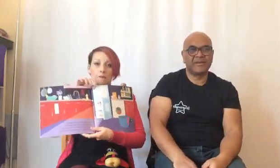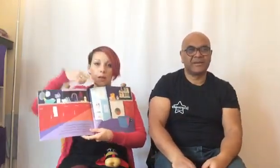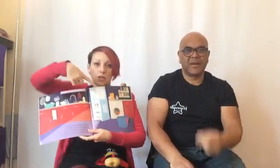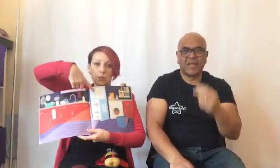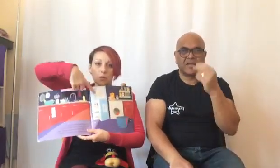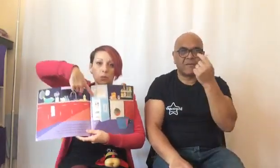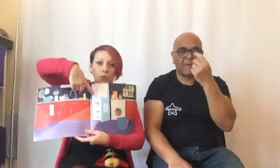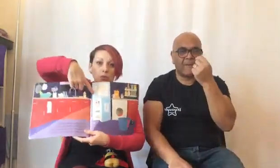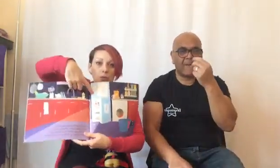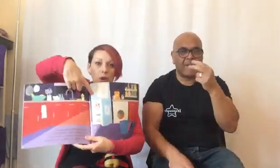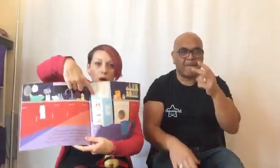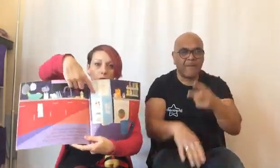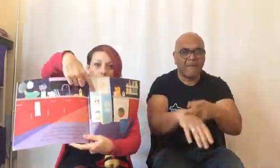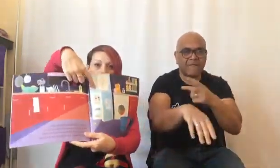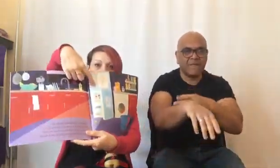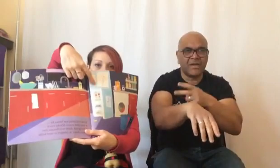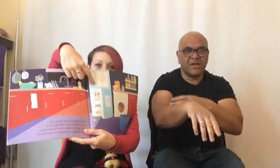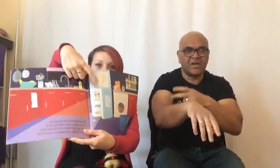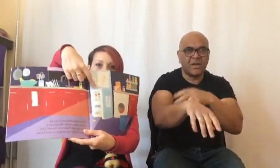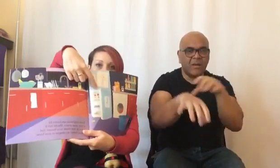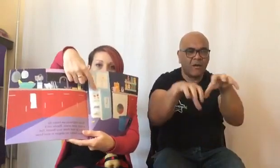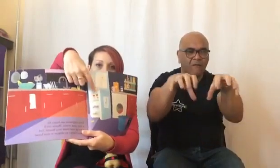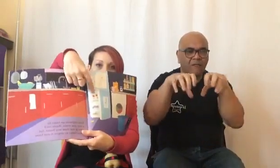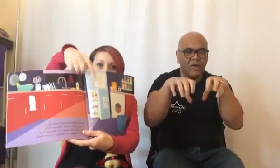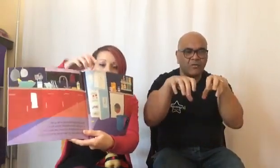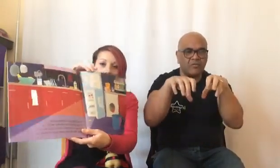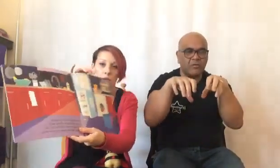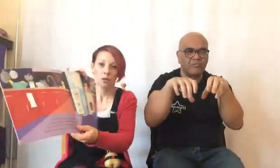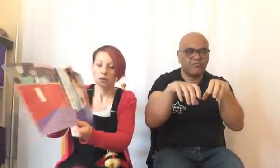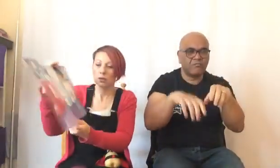some vegetables are frozen